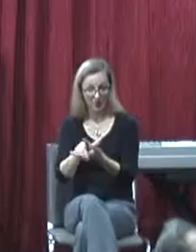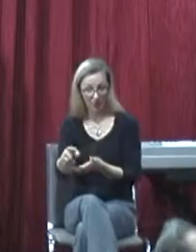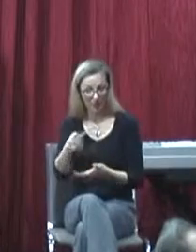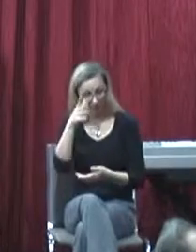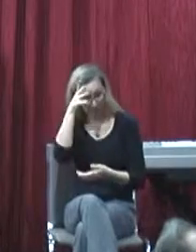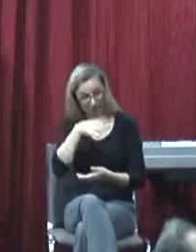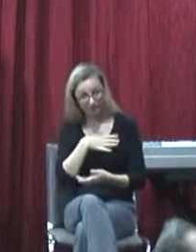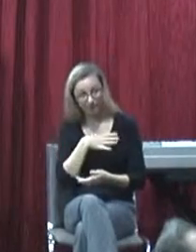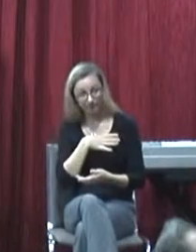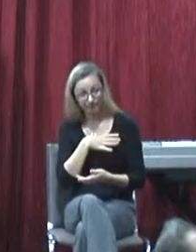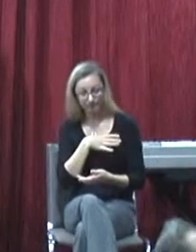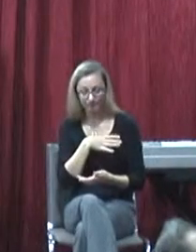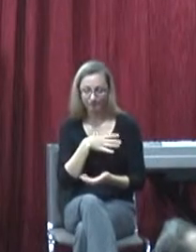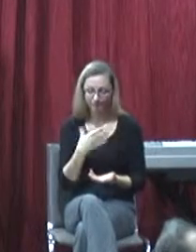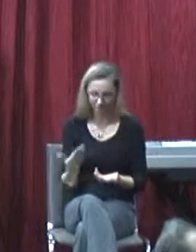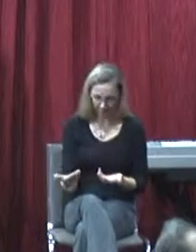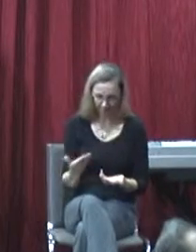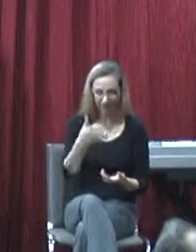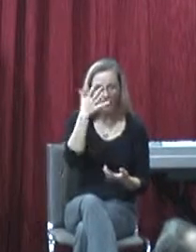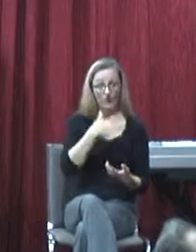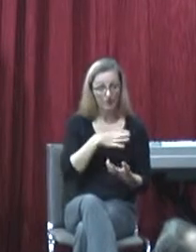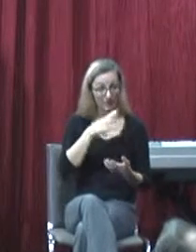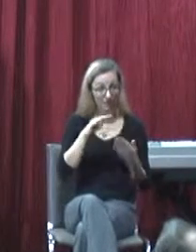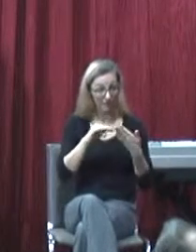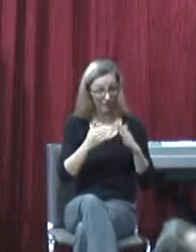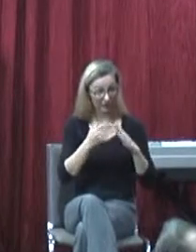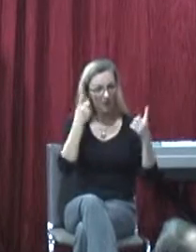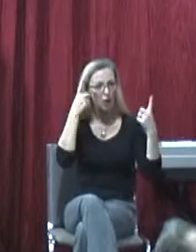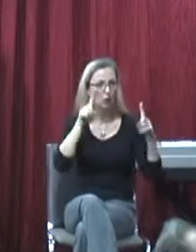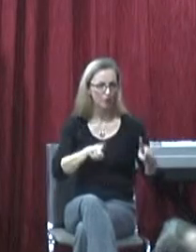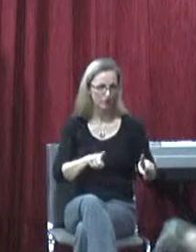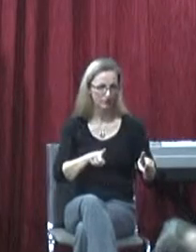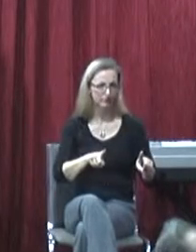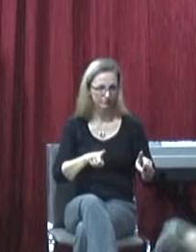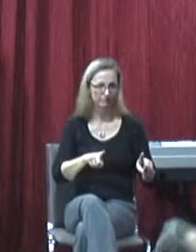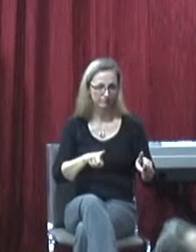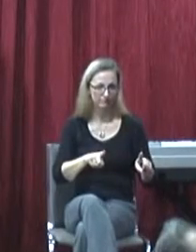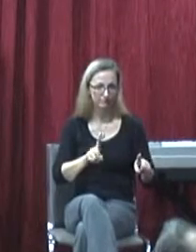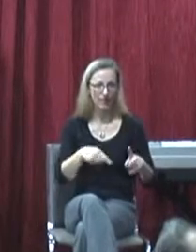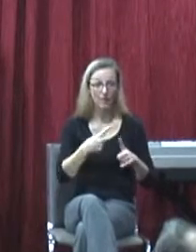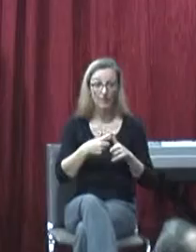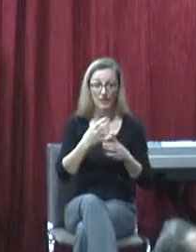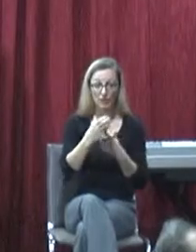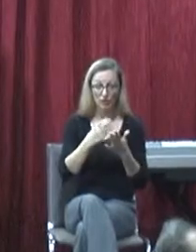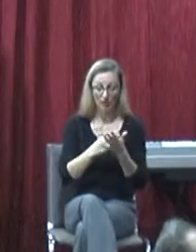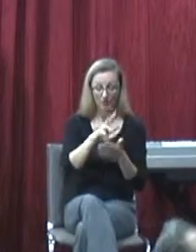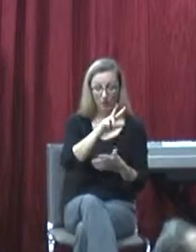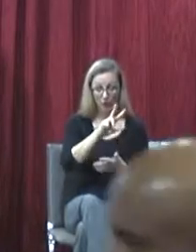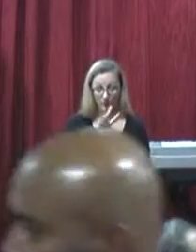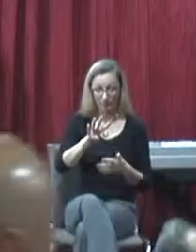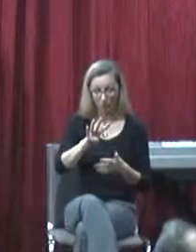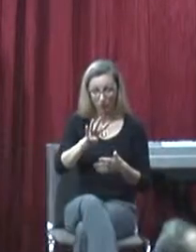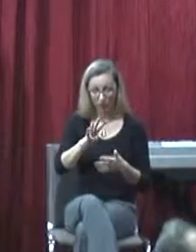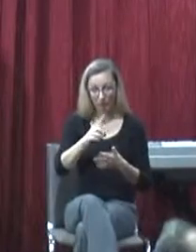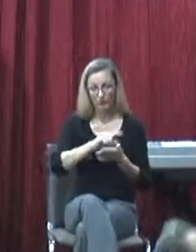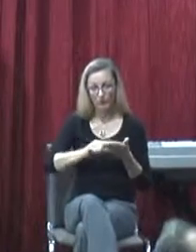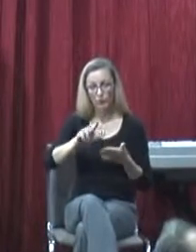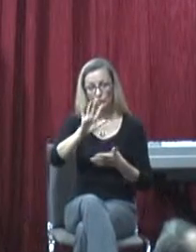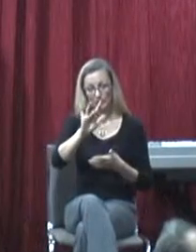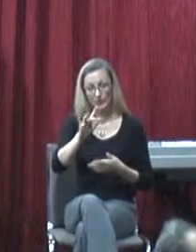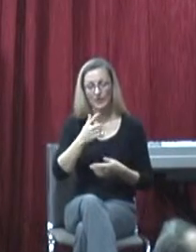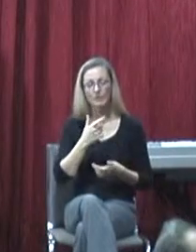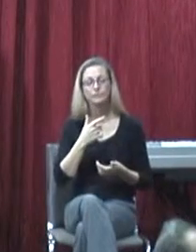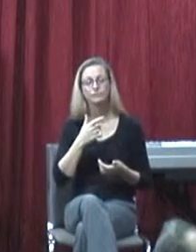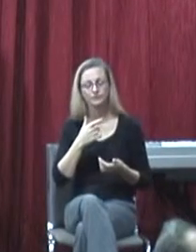man. And the men of the city agreed to do this. And then in chapter 34, verse 25, we read, then